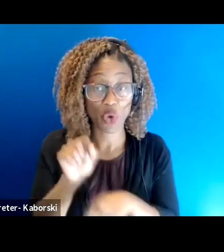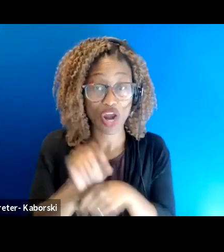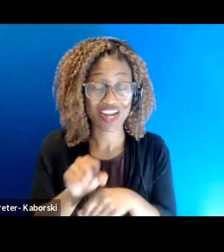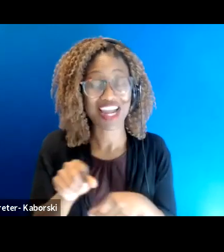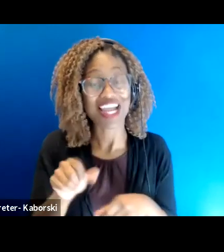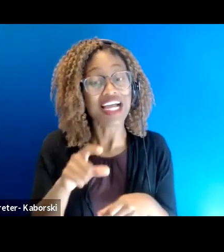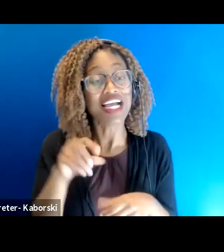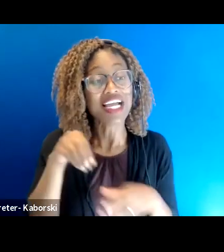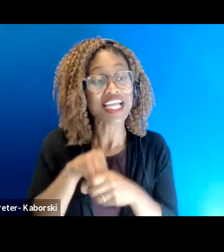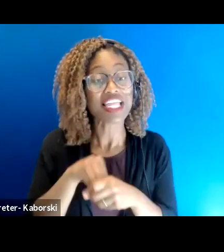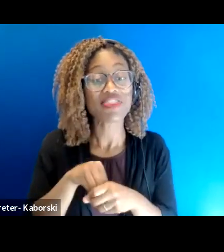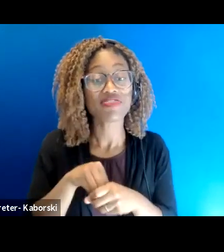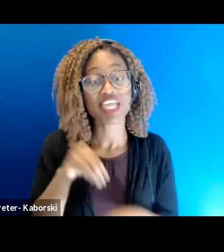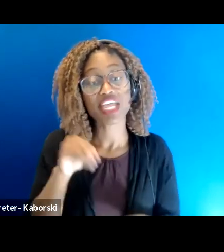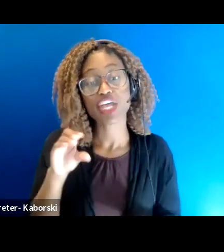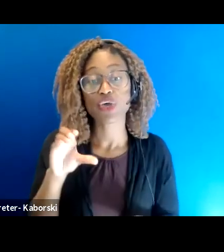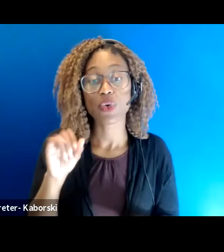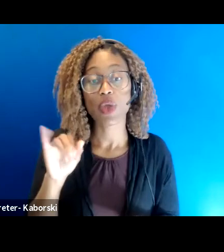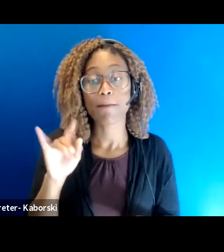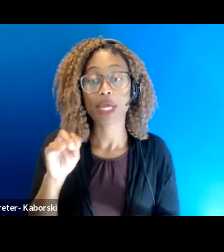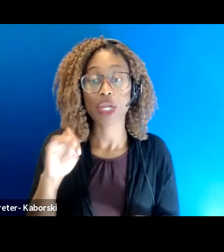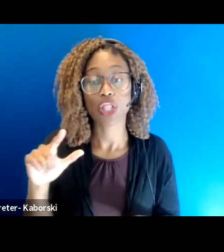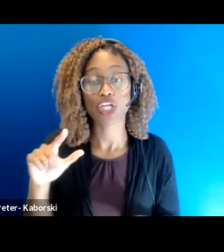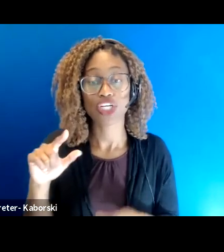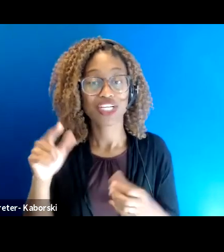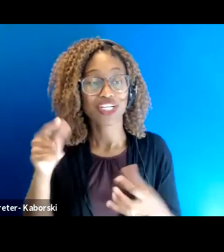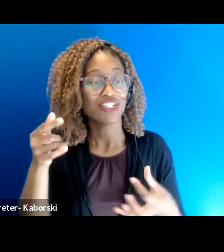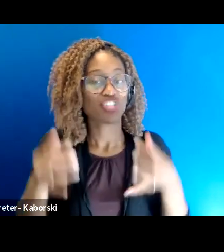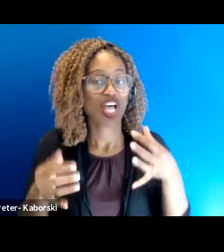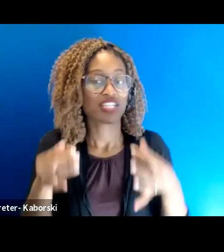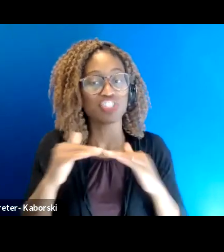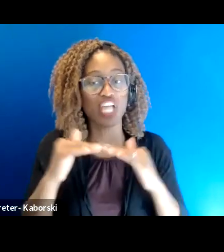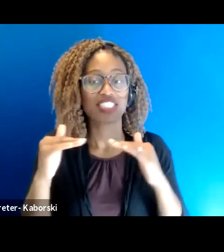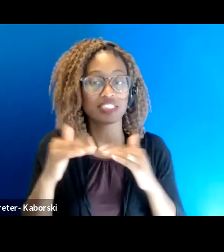justice system as lawyers, judges, etc.?